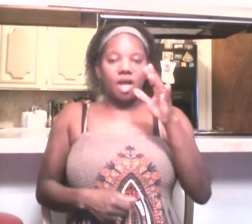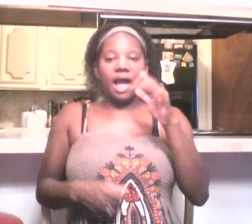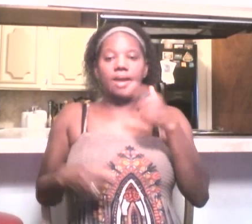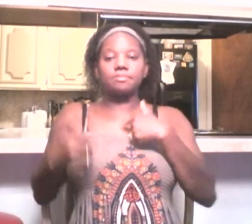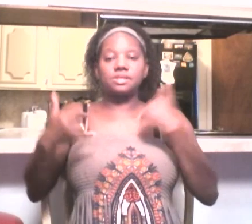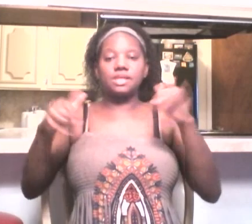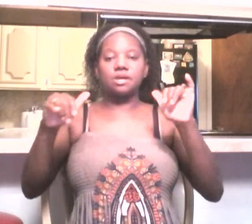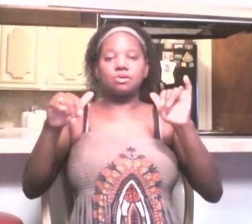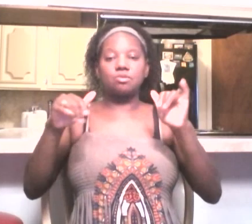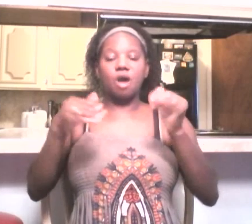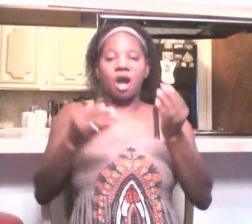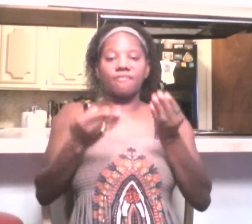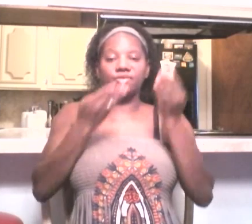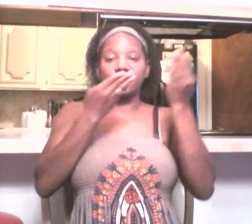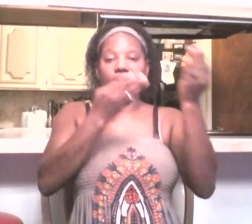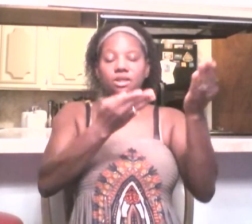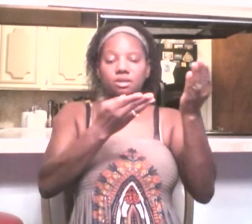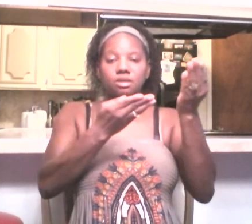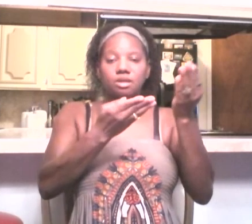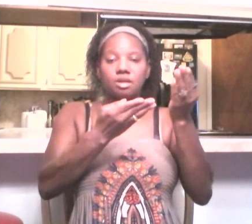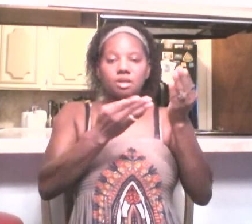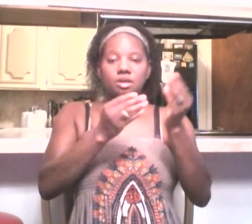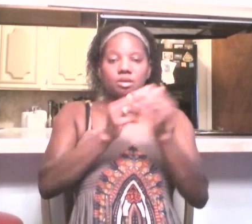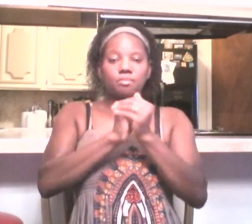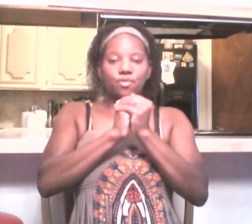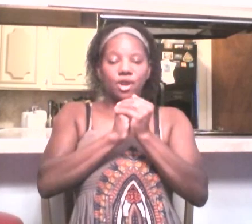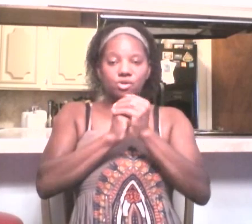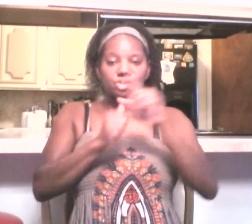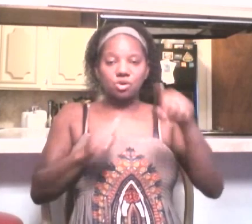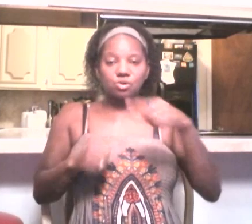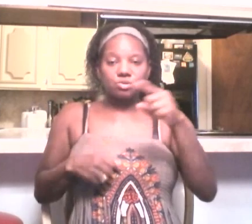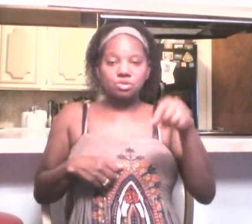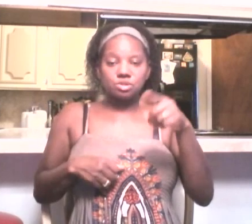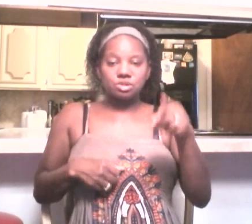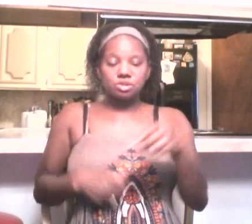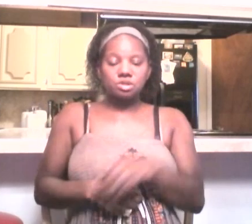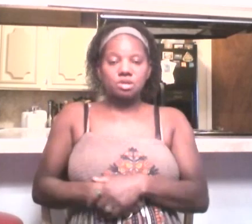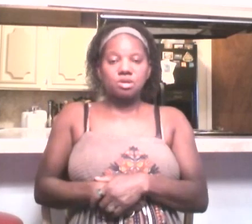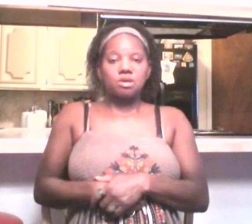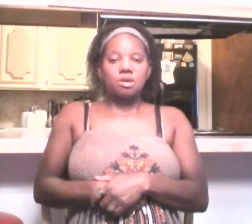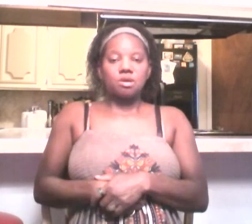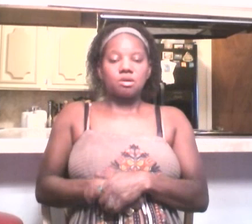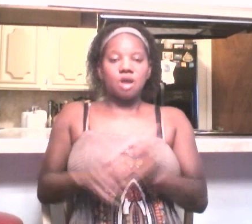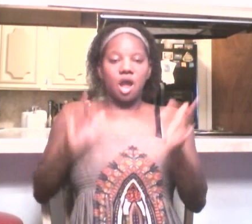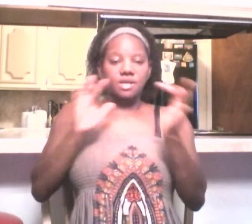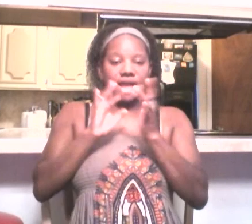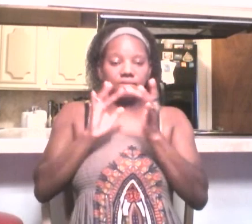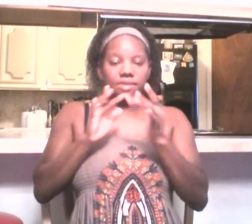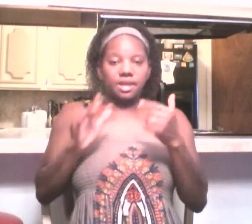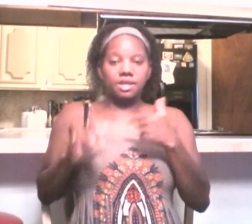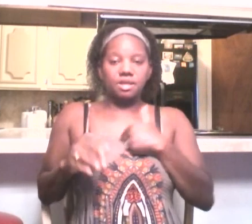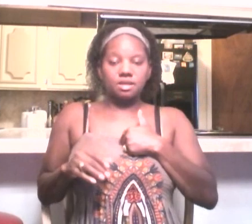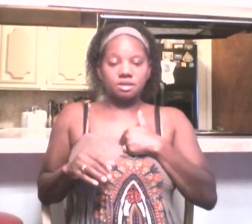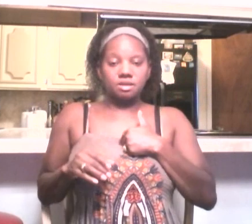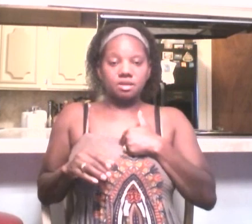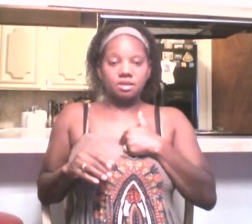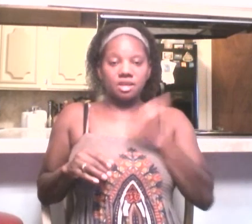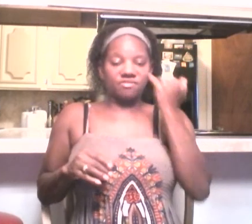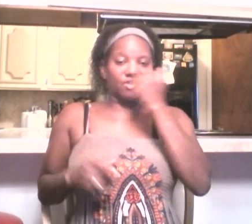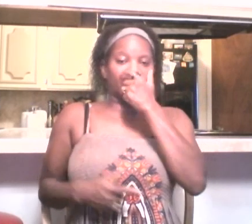I am still offering prayer circles. Contact me if you're